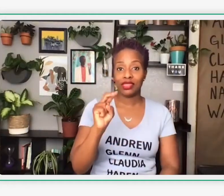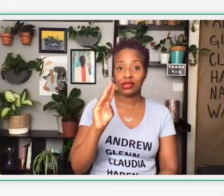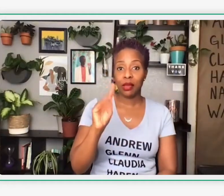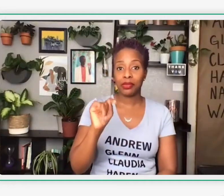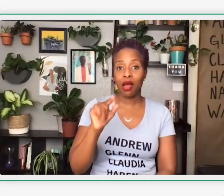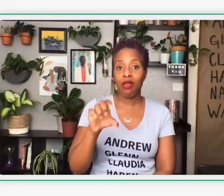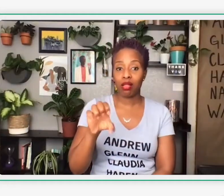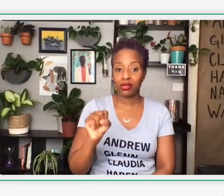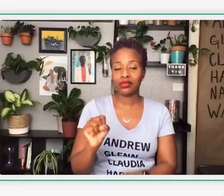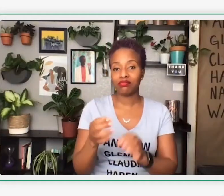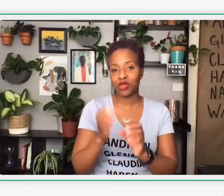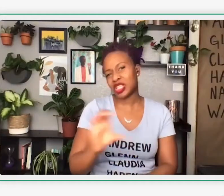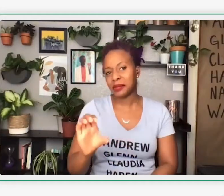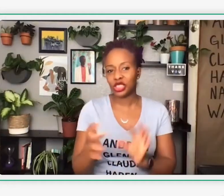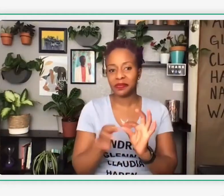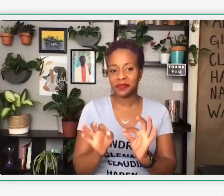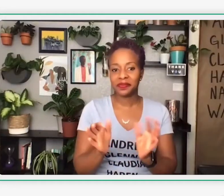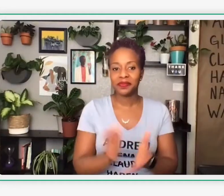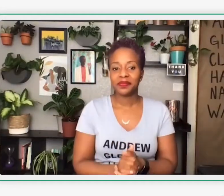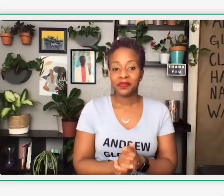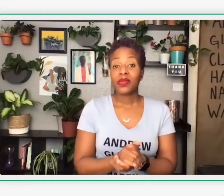clicking on closed captions,